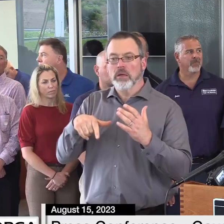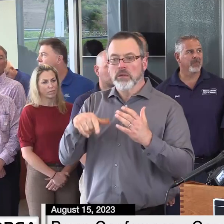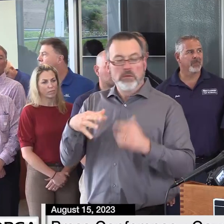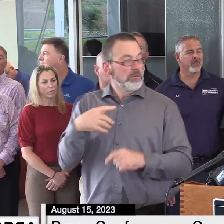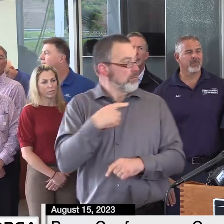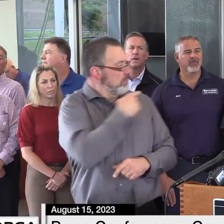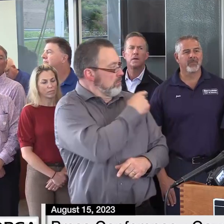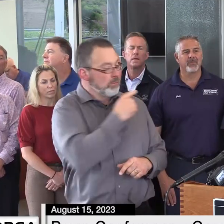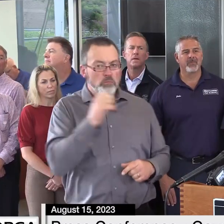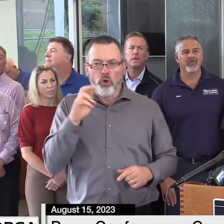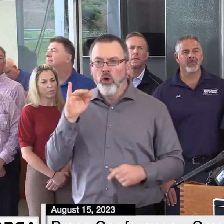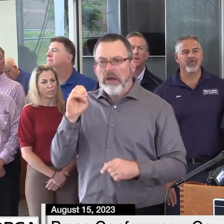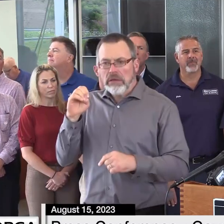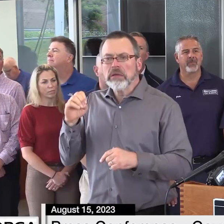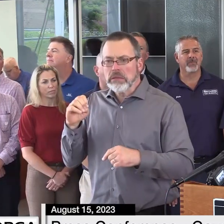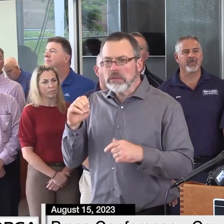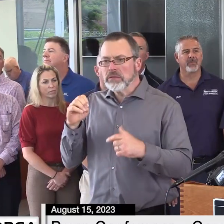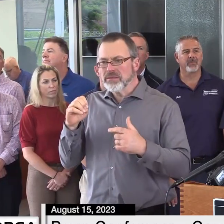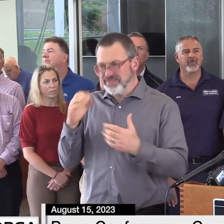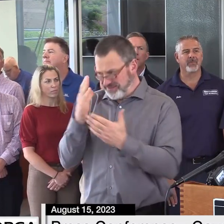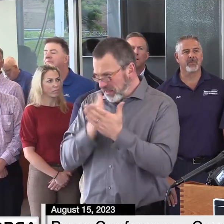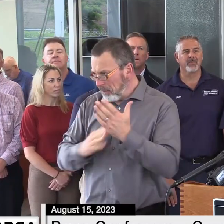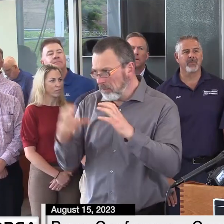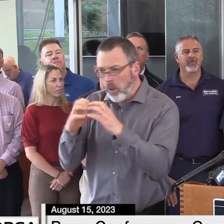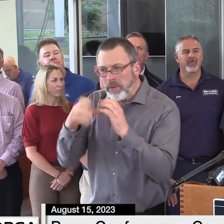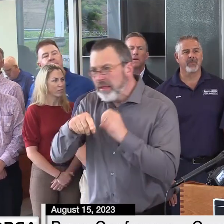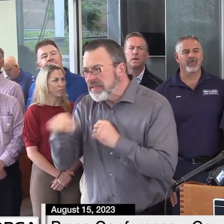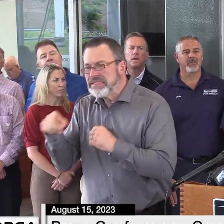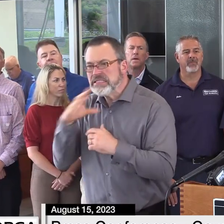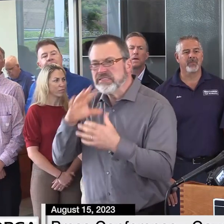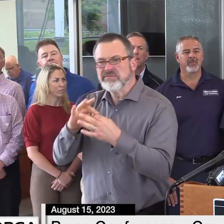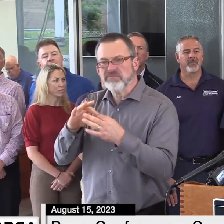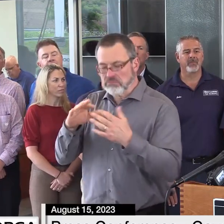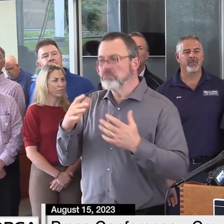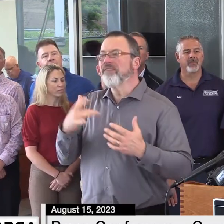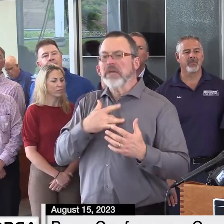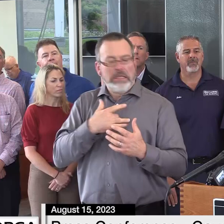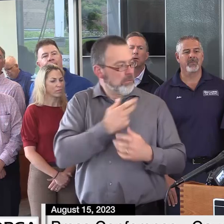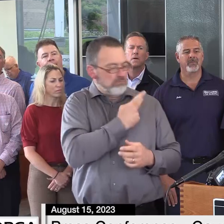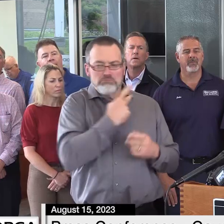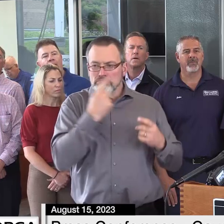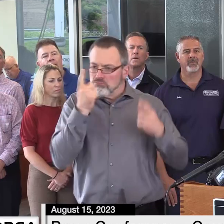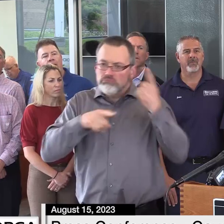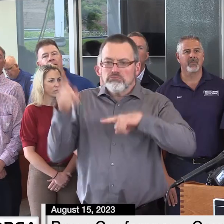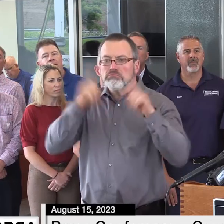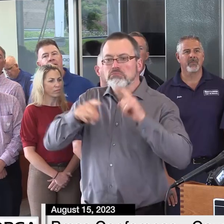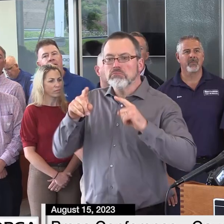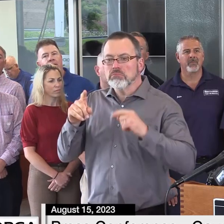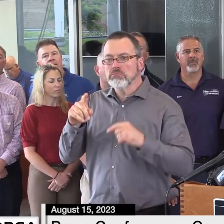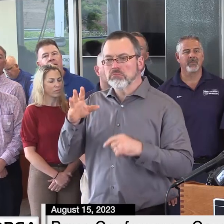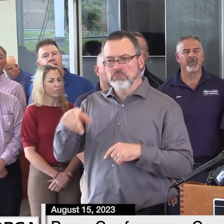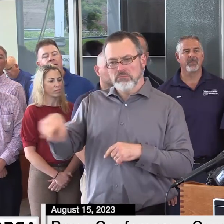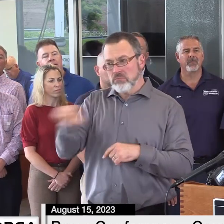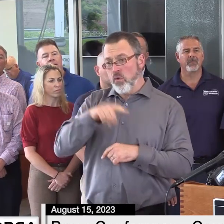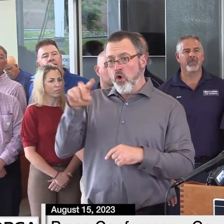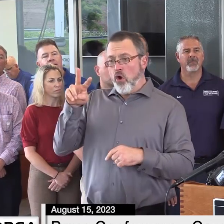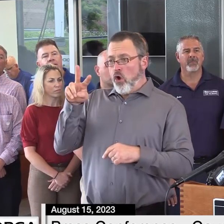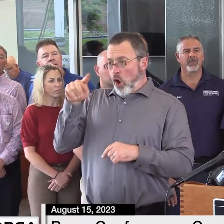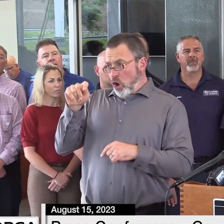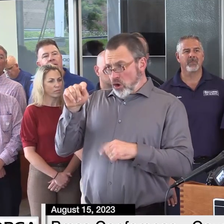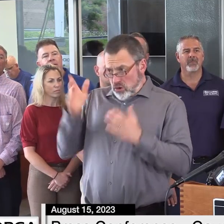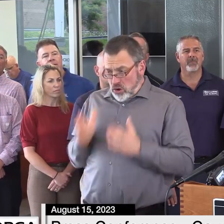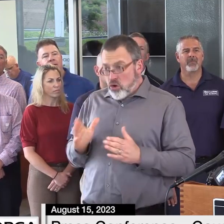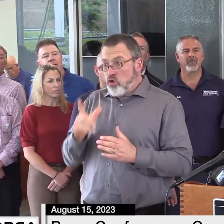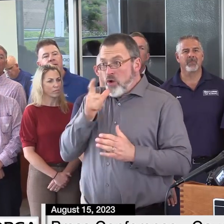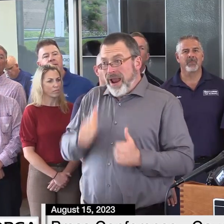some mobile homeowners were in due to flooding, he agreed with me that no Vermonter whose mobile home was destroyed should have to pay for